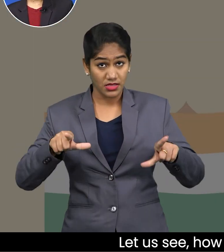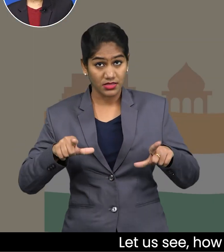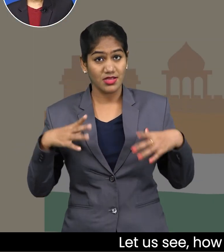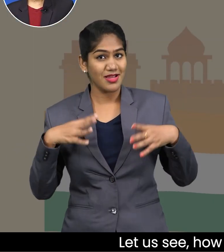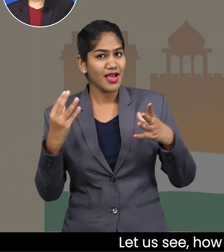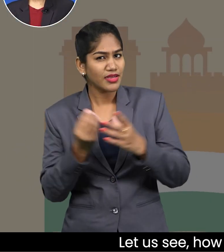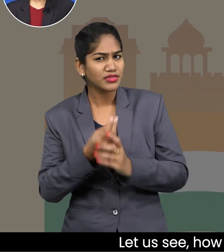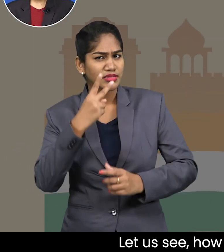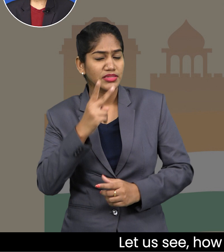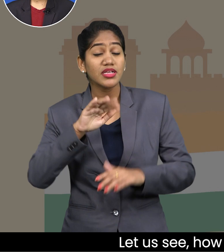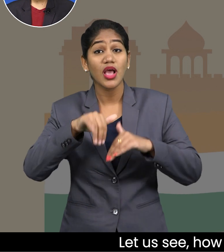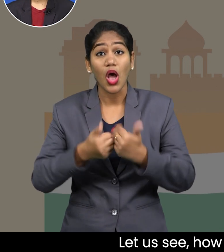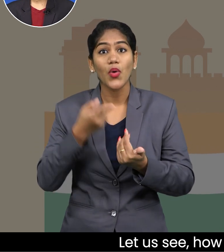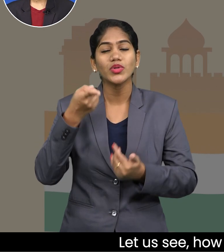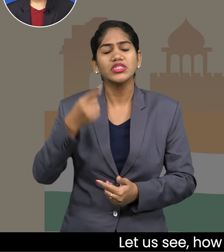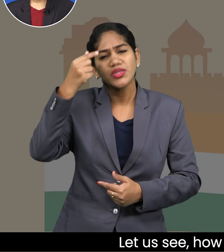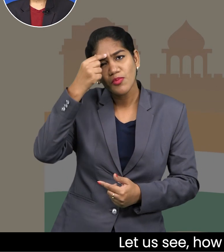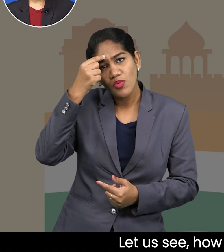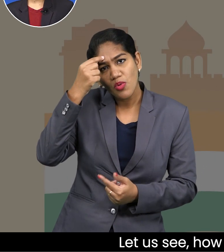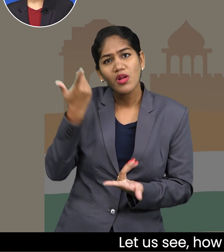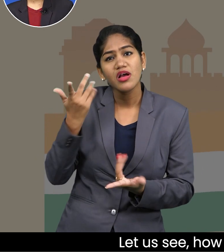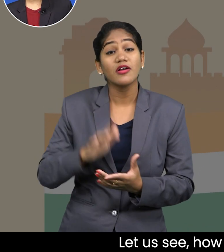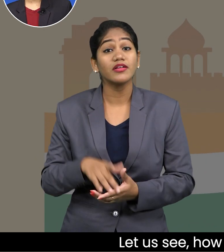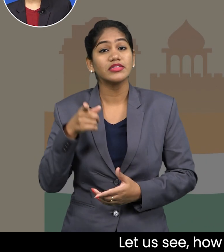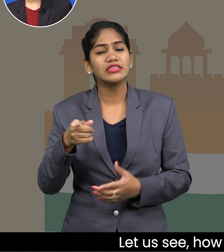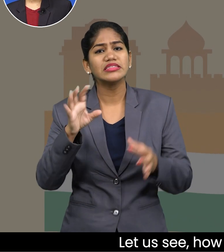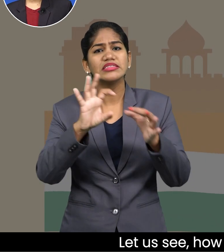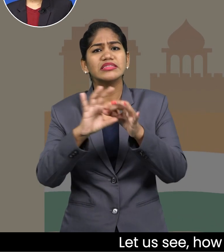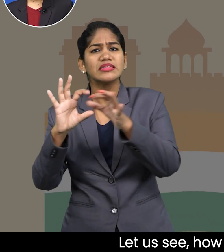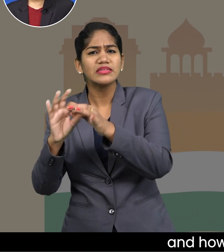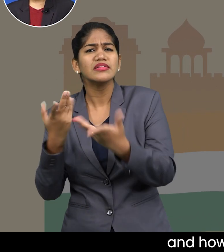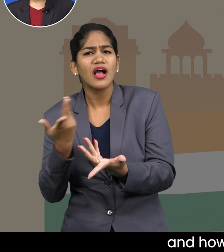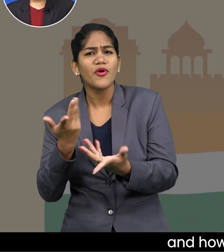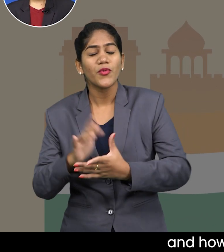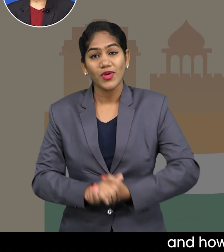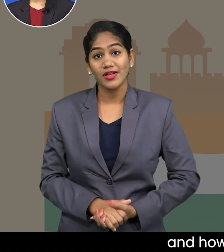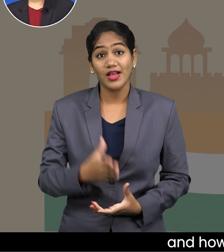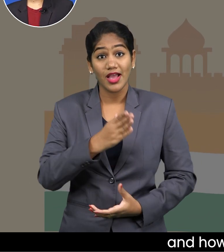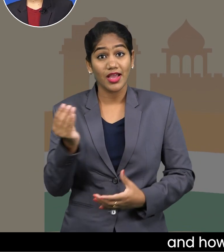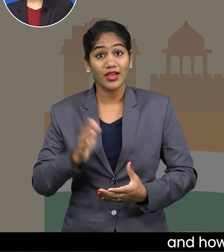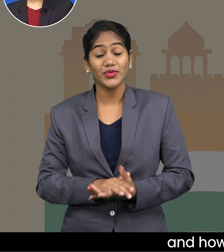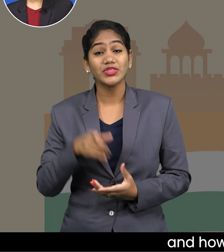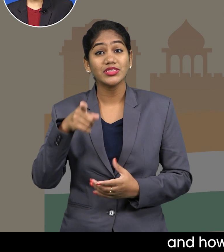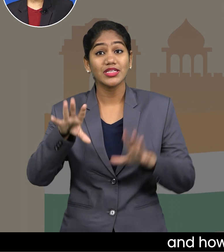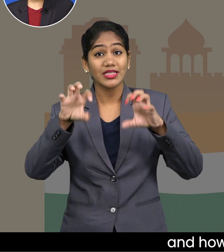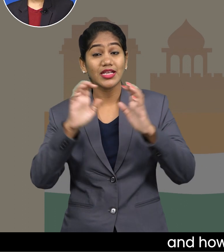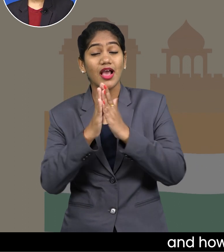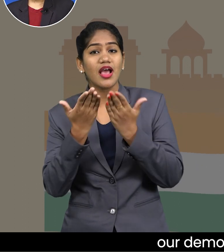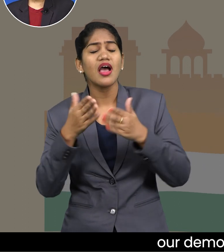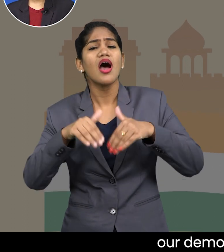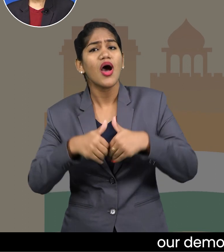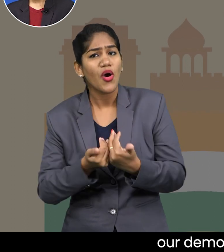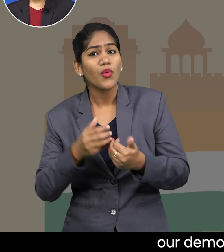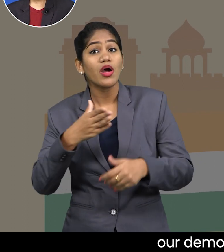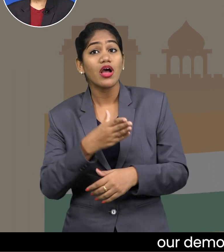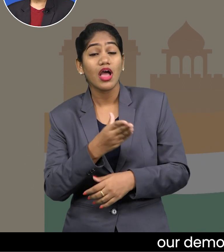Let us see how these issues are interrelated and how the Constitution and